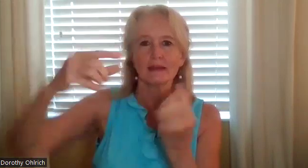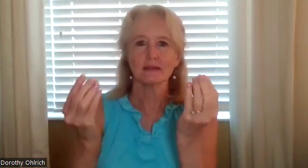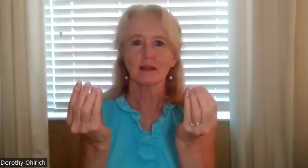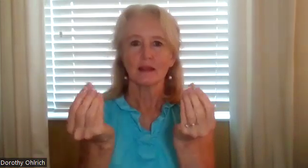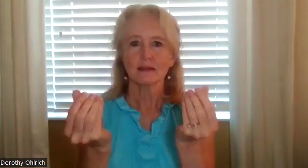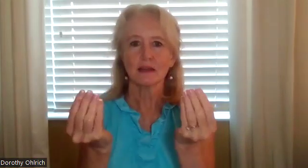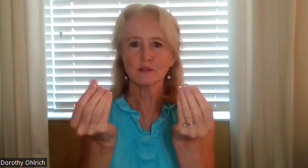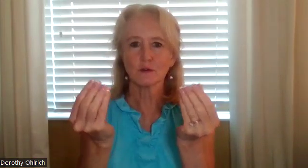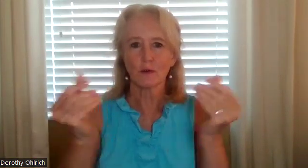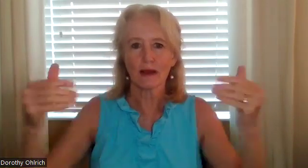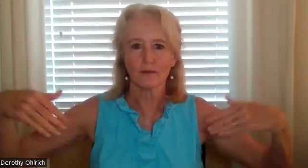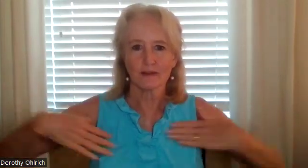and touch the ground.